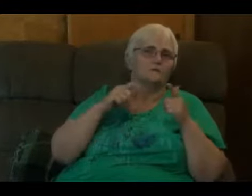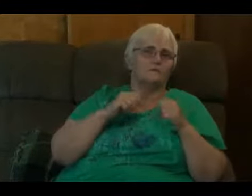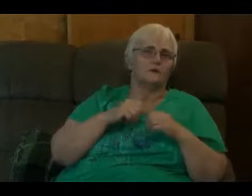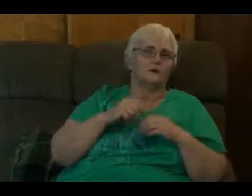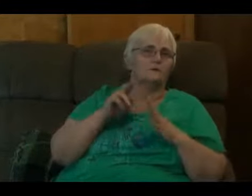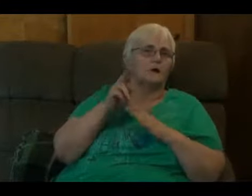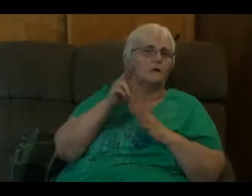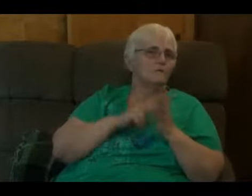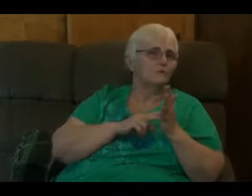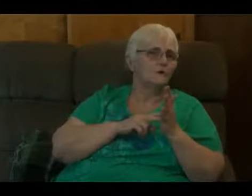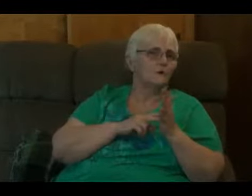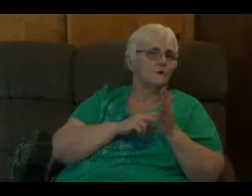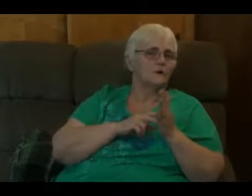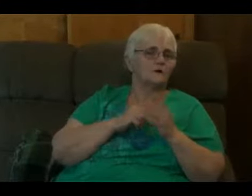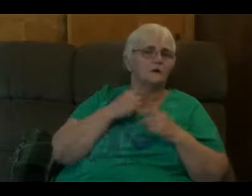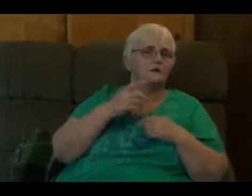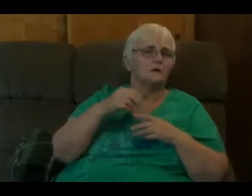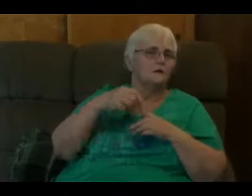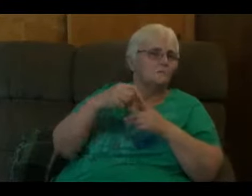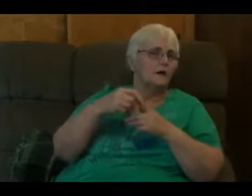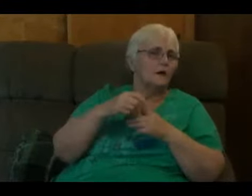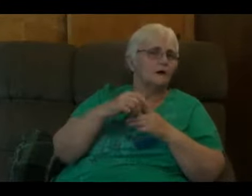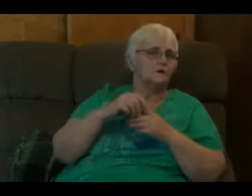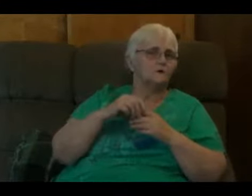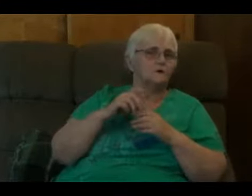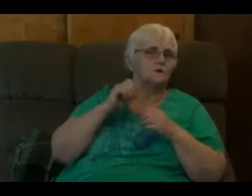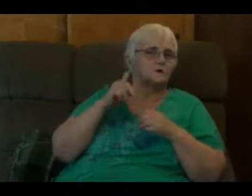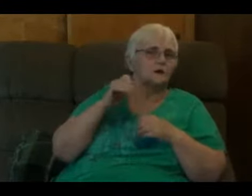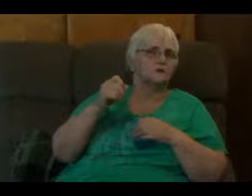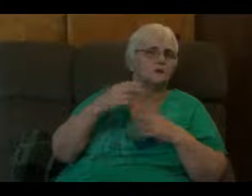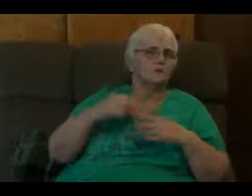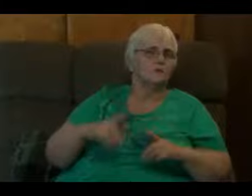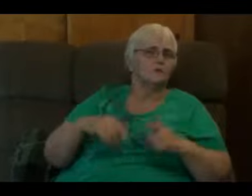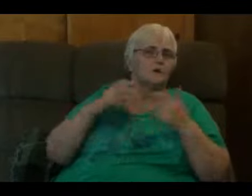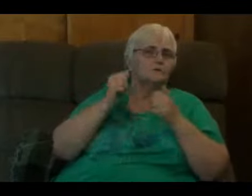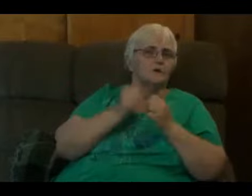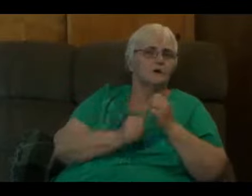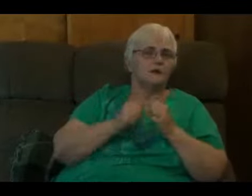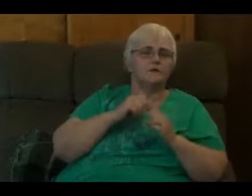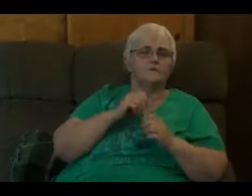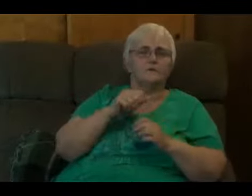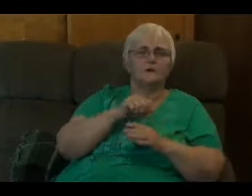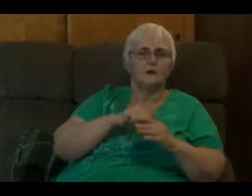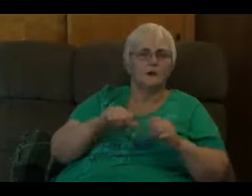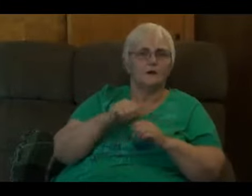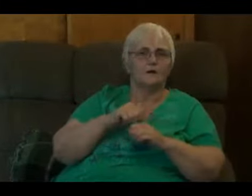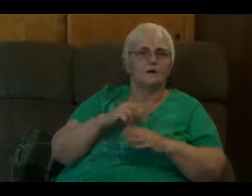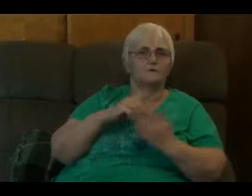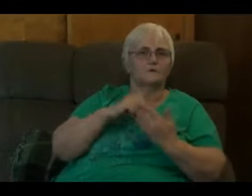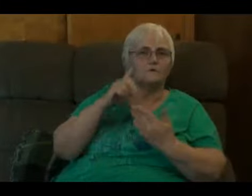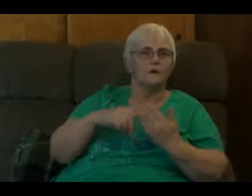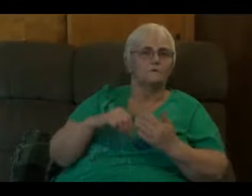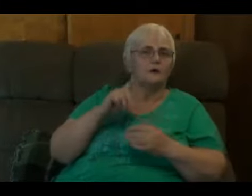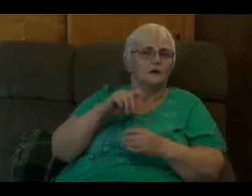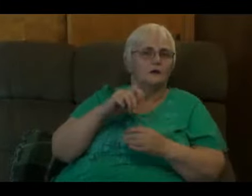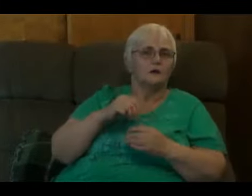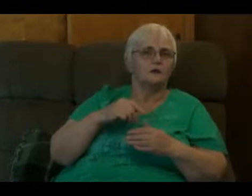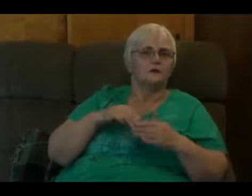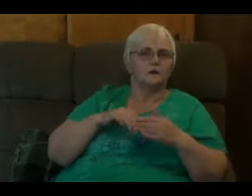Scripture extends this special status and protection to human life in every stage of development and need. The unborn child shares